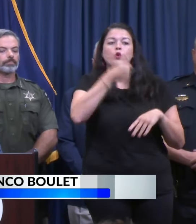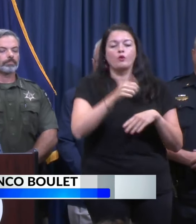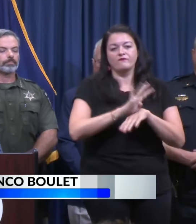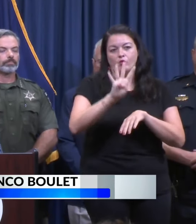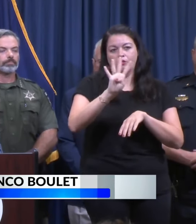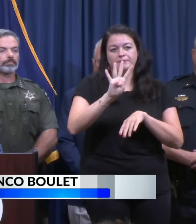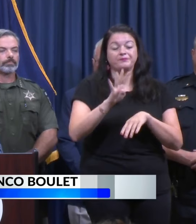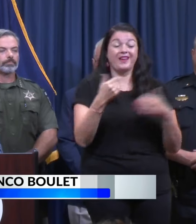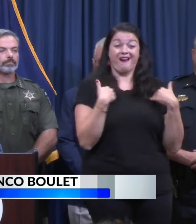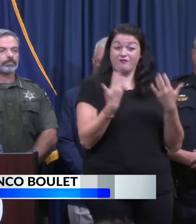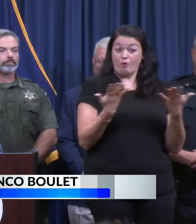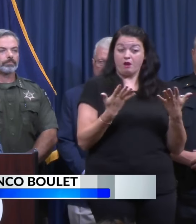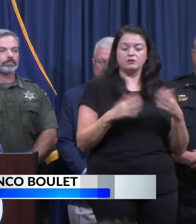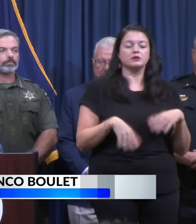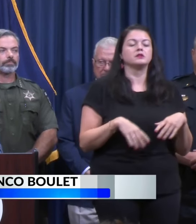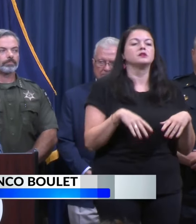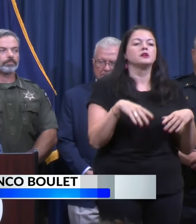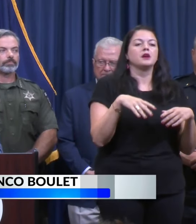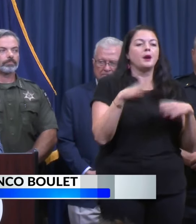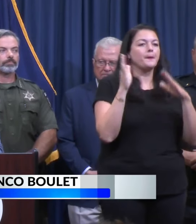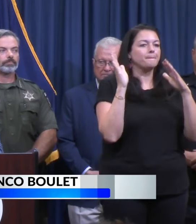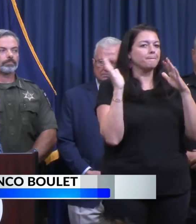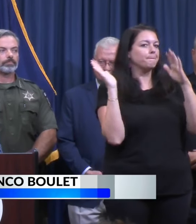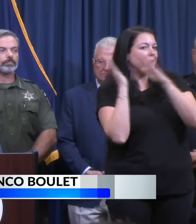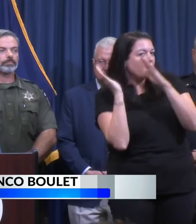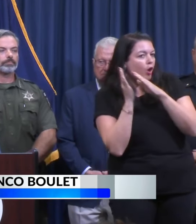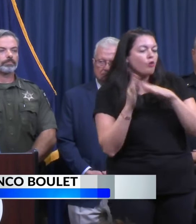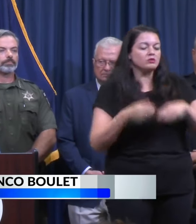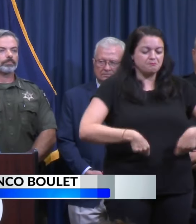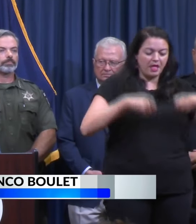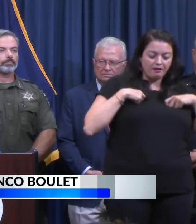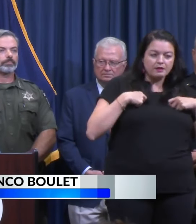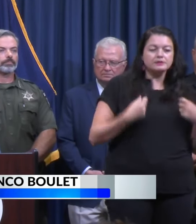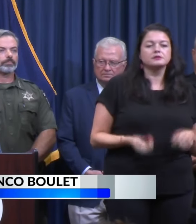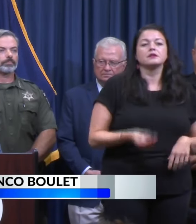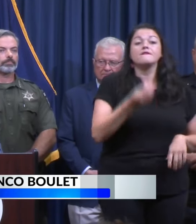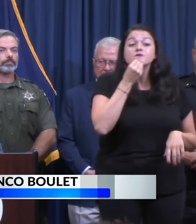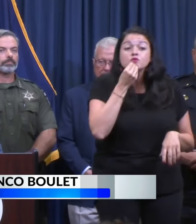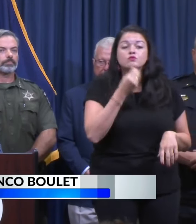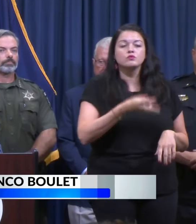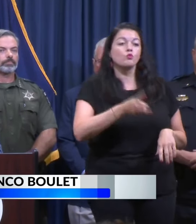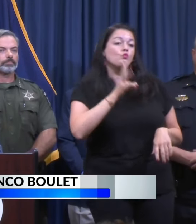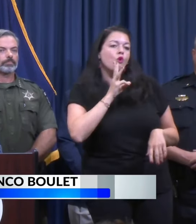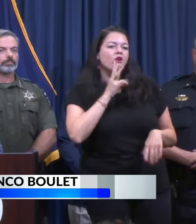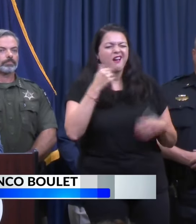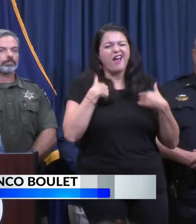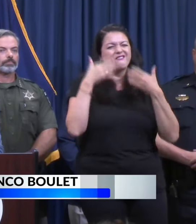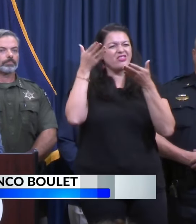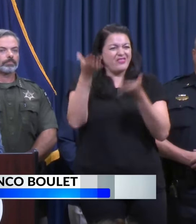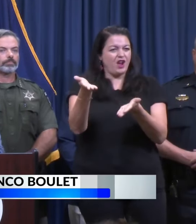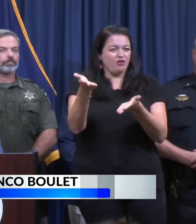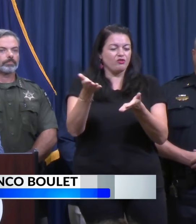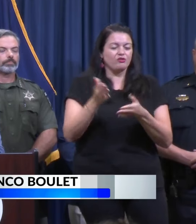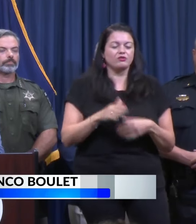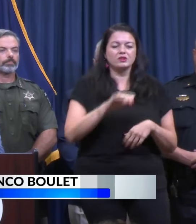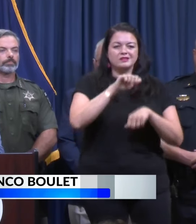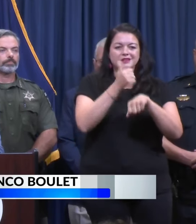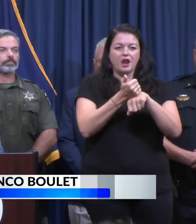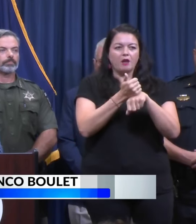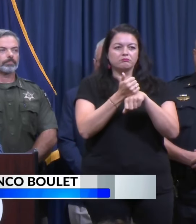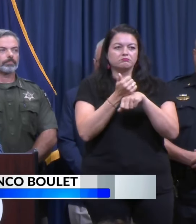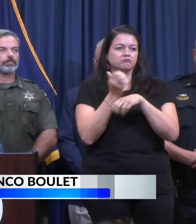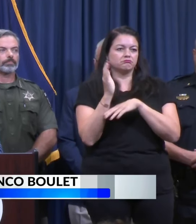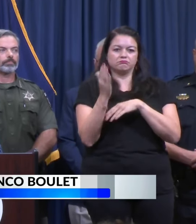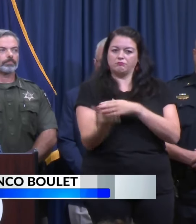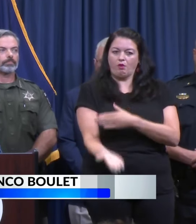Materials include bedding, food, and water, and will continue to be set up at this primary location through